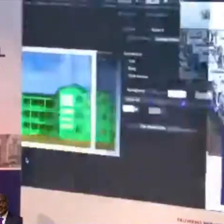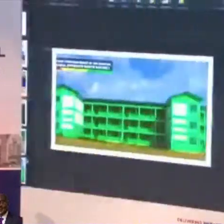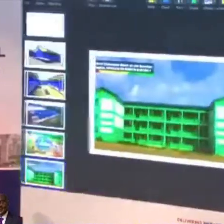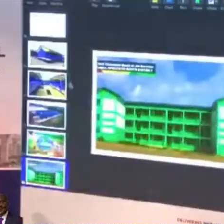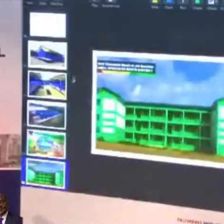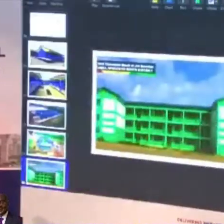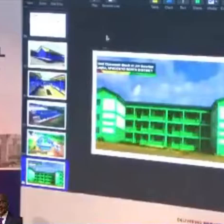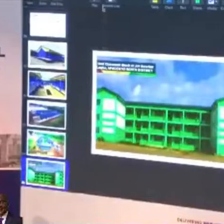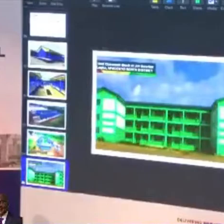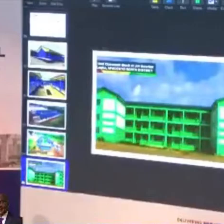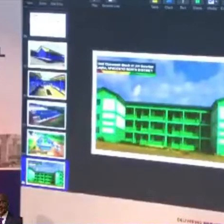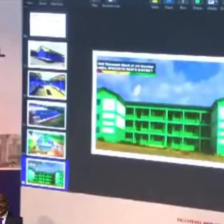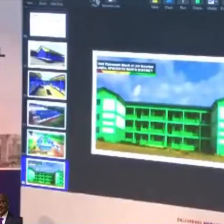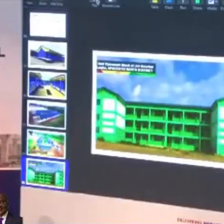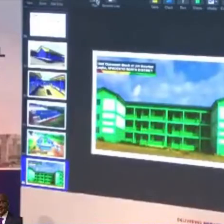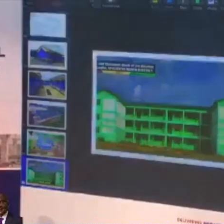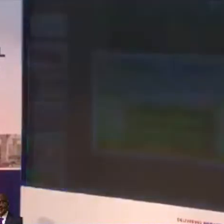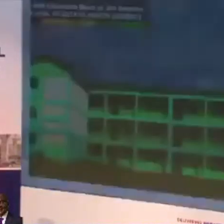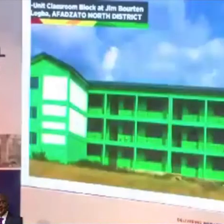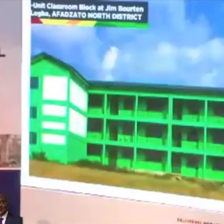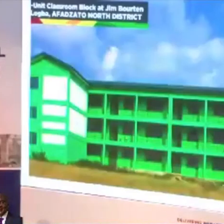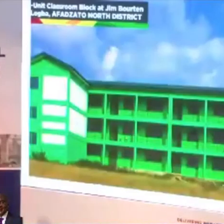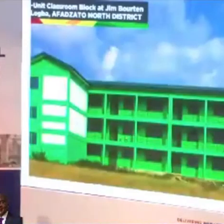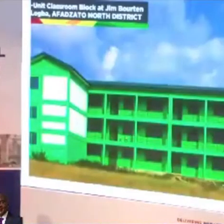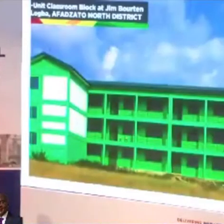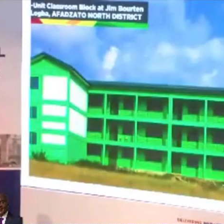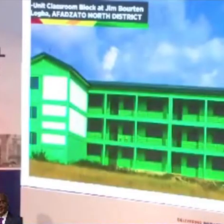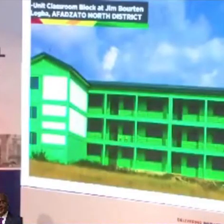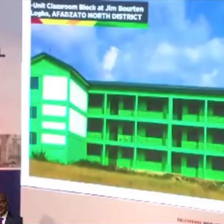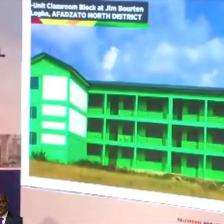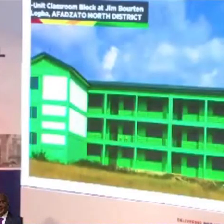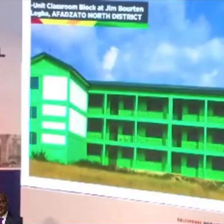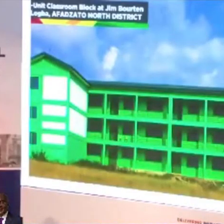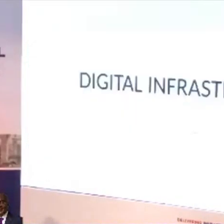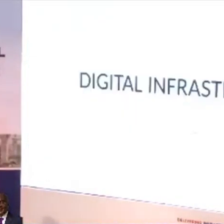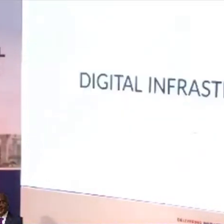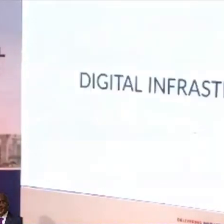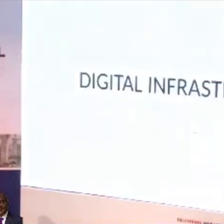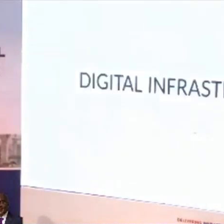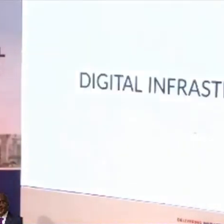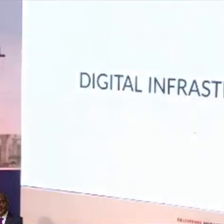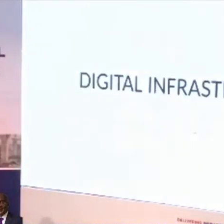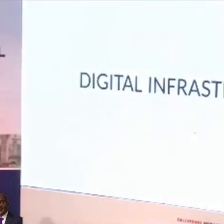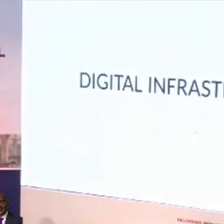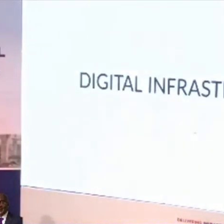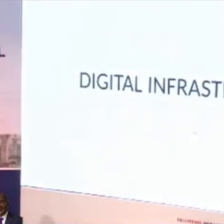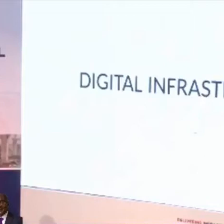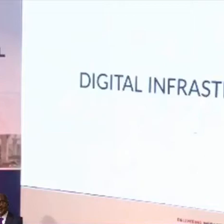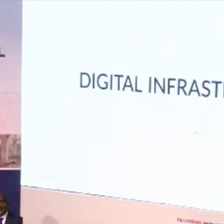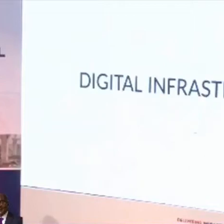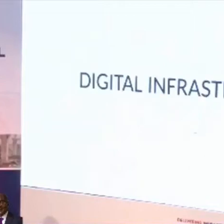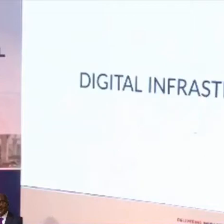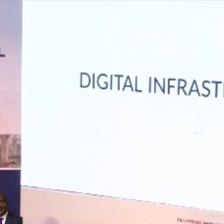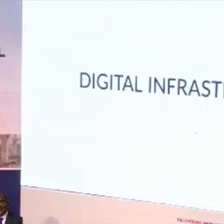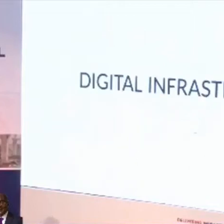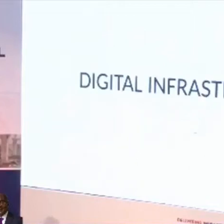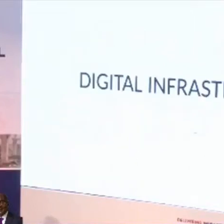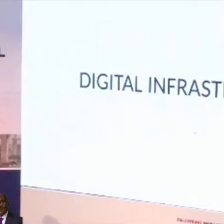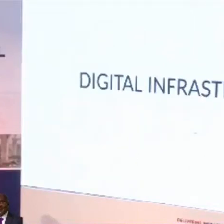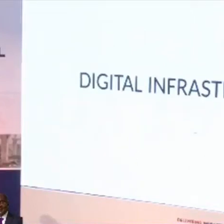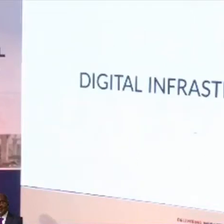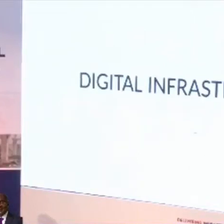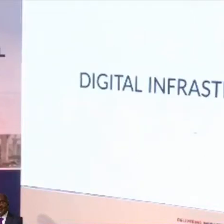of digitization is no longer just brick and mortar, right? We are talking about soft